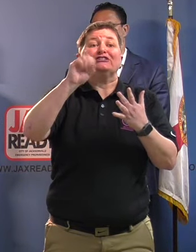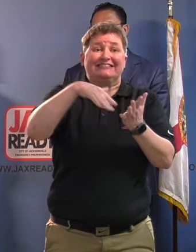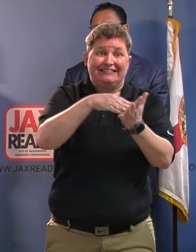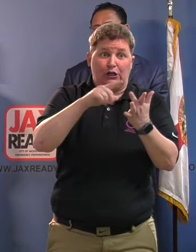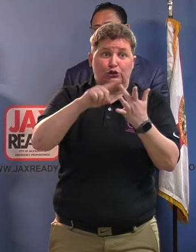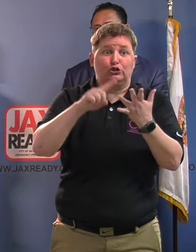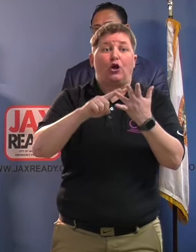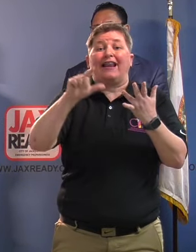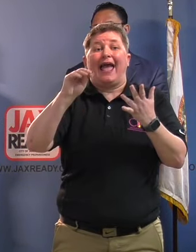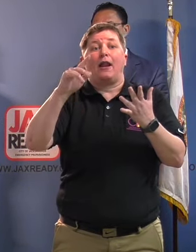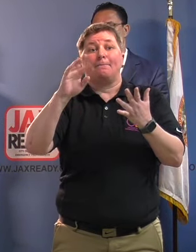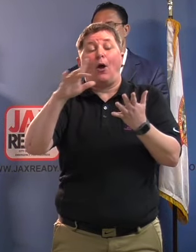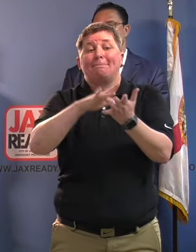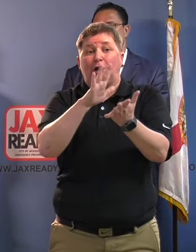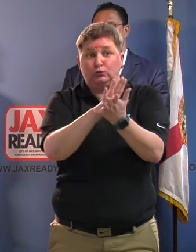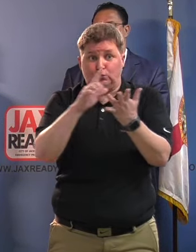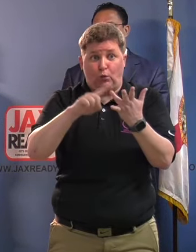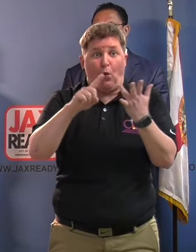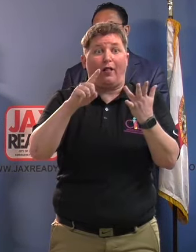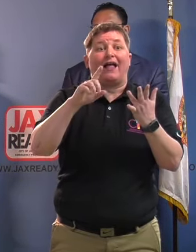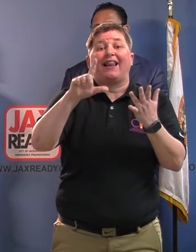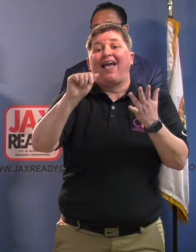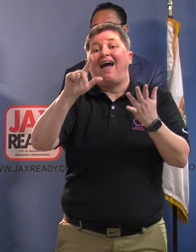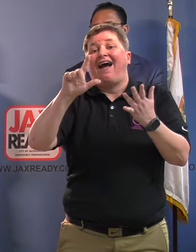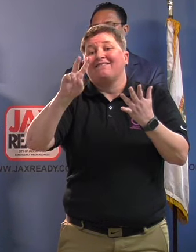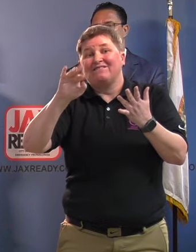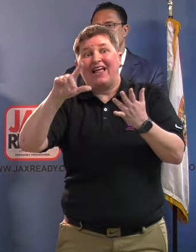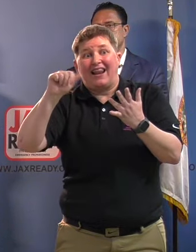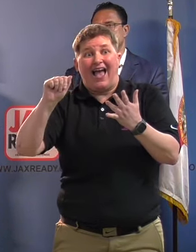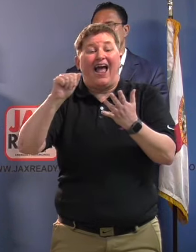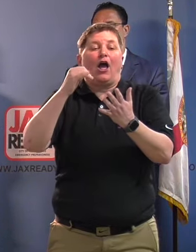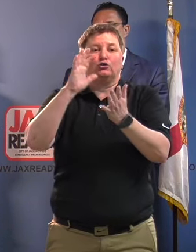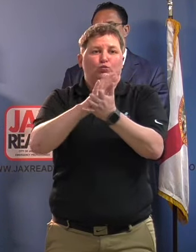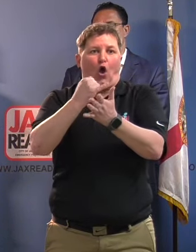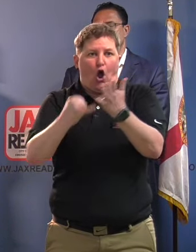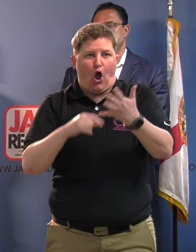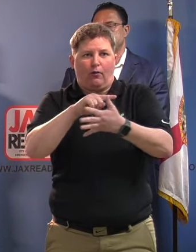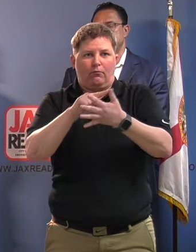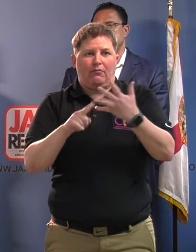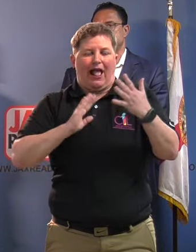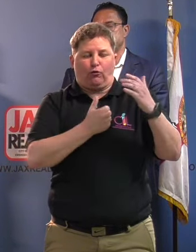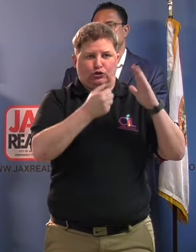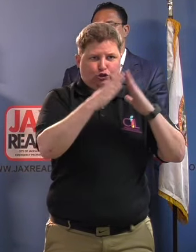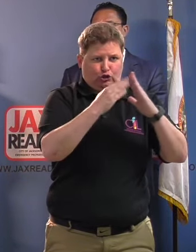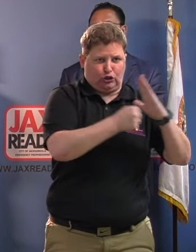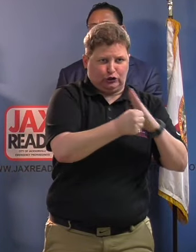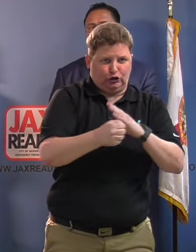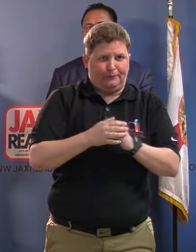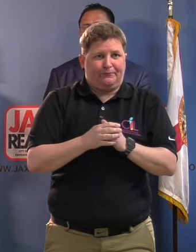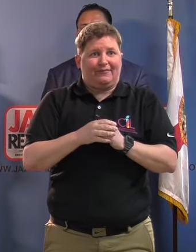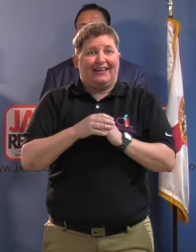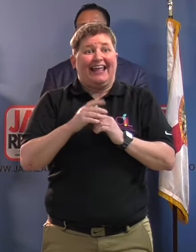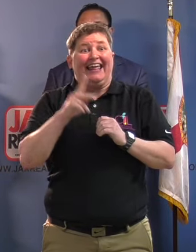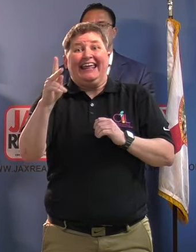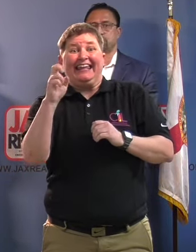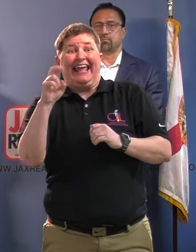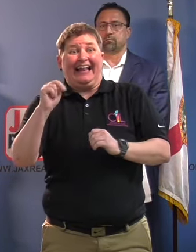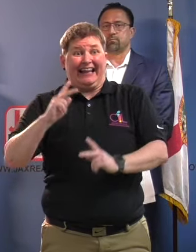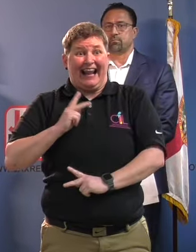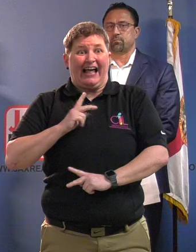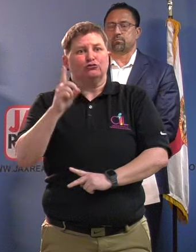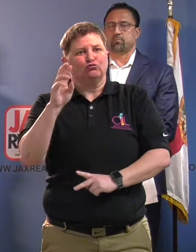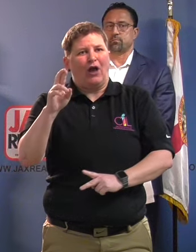La Villa School of the Arts. Those are our shelters. At Kennight Drive, one of the areas that historically floods,